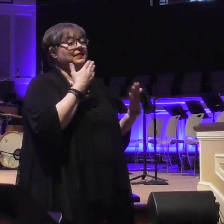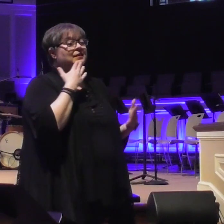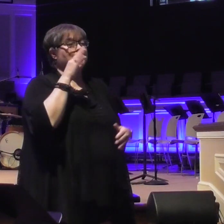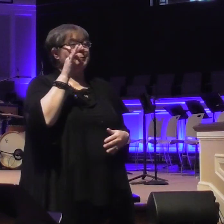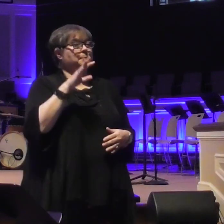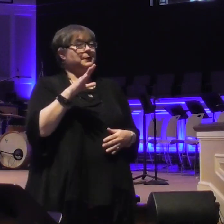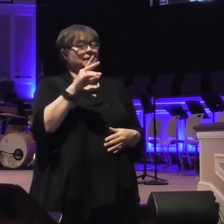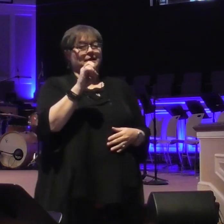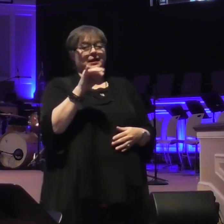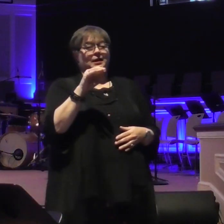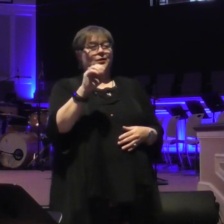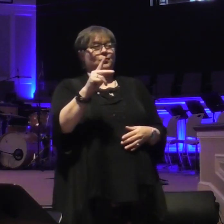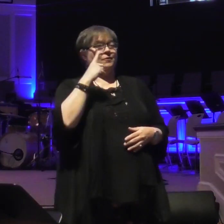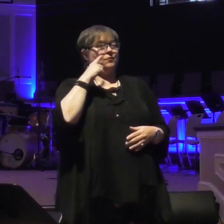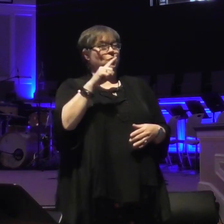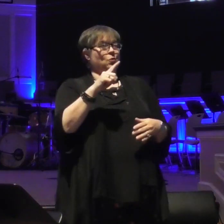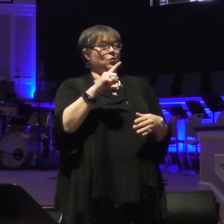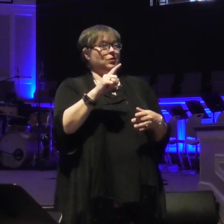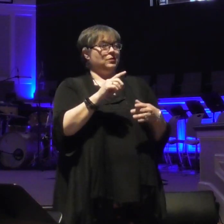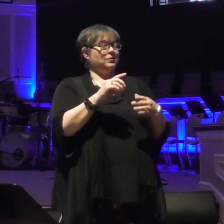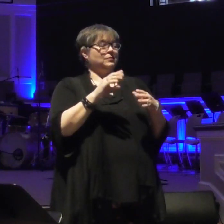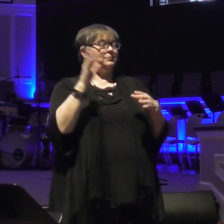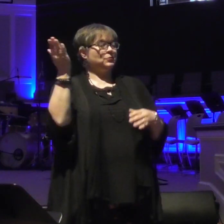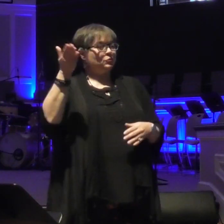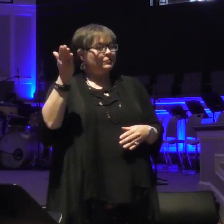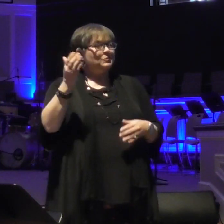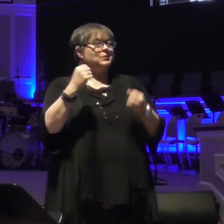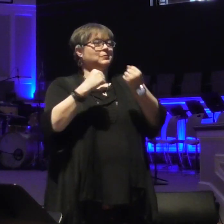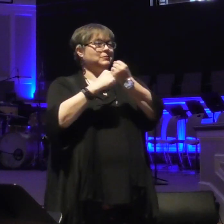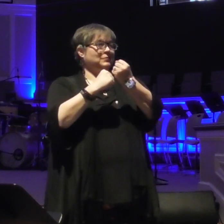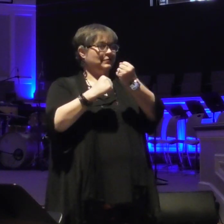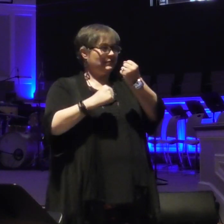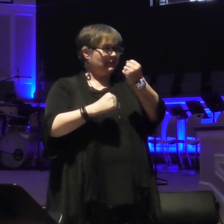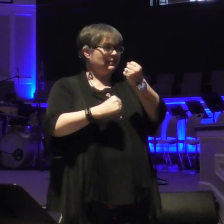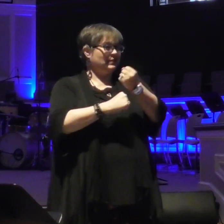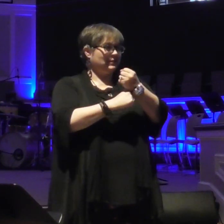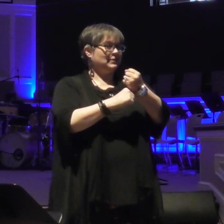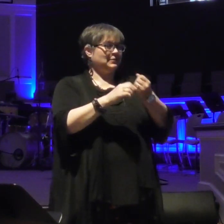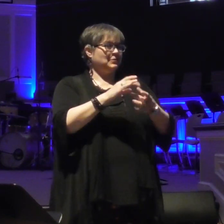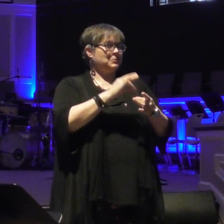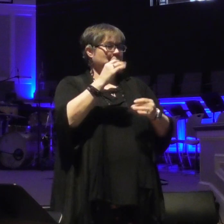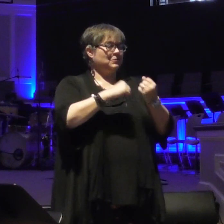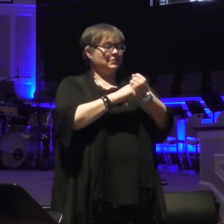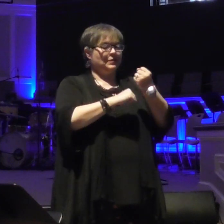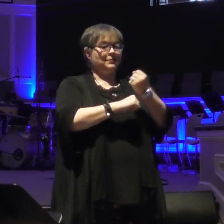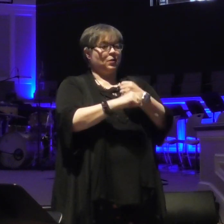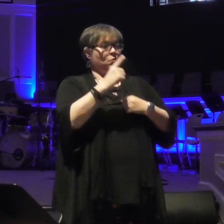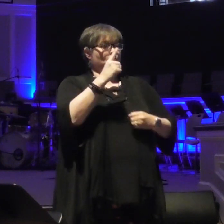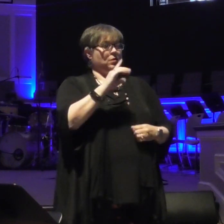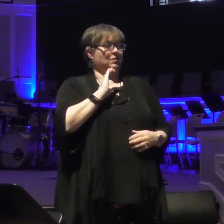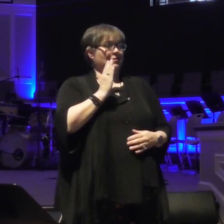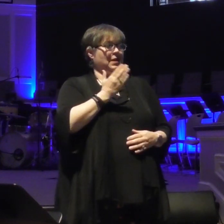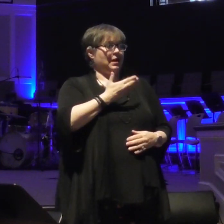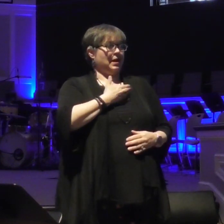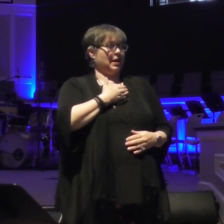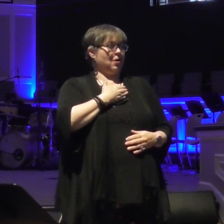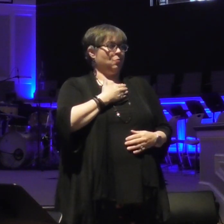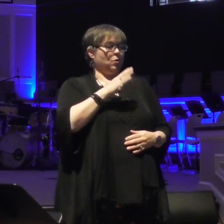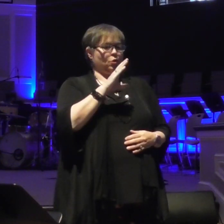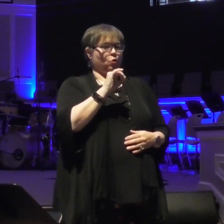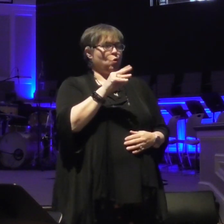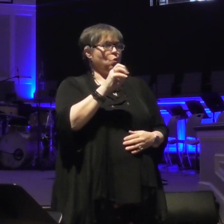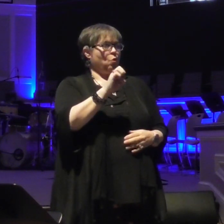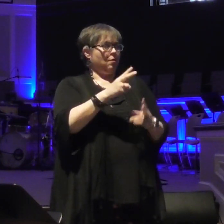this series on foundations. This is the most critical element of a believer's walk. One of the core values for our church is to help those in